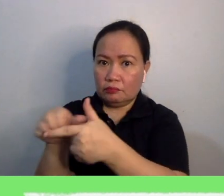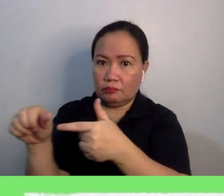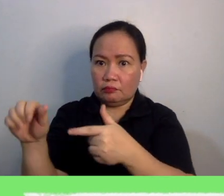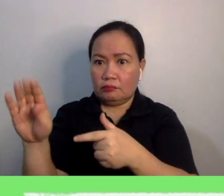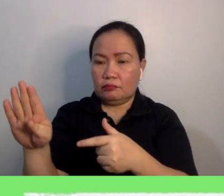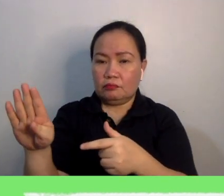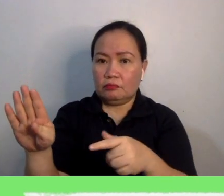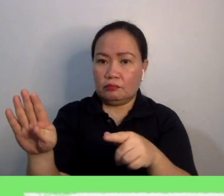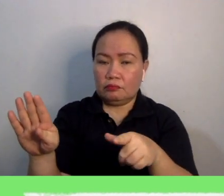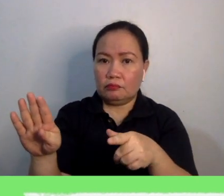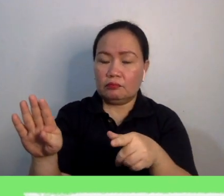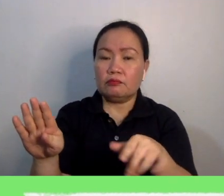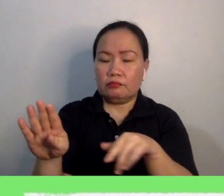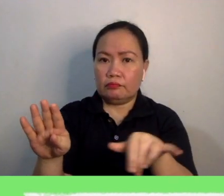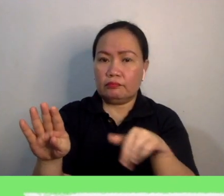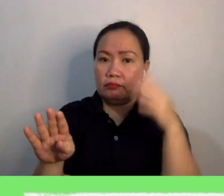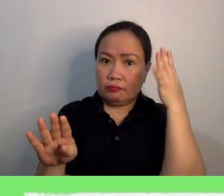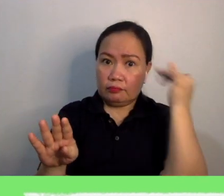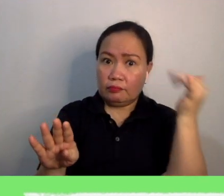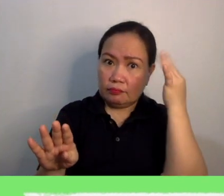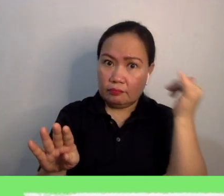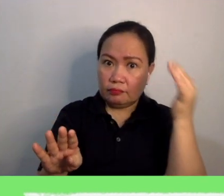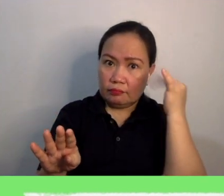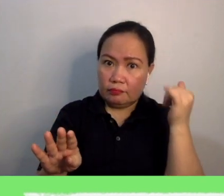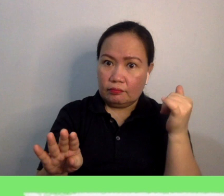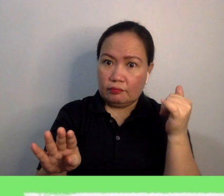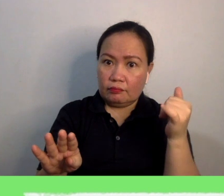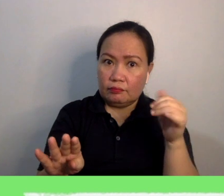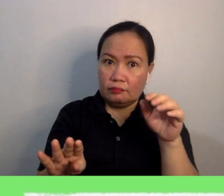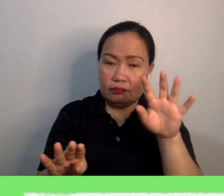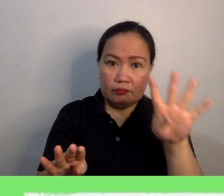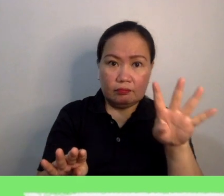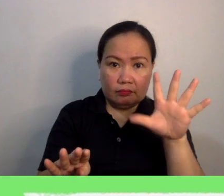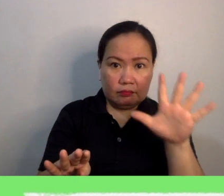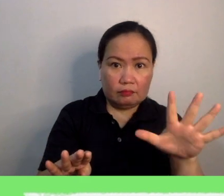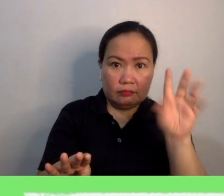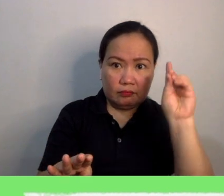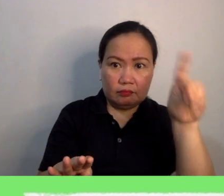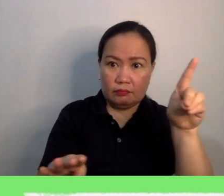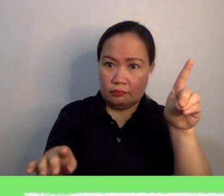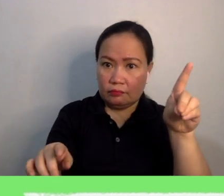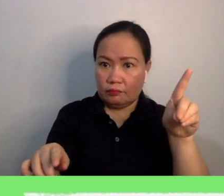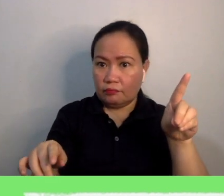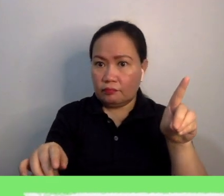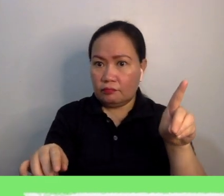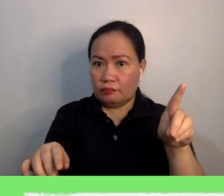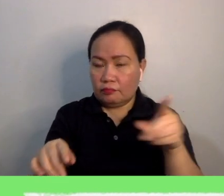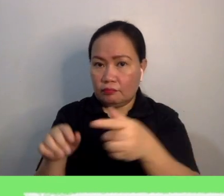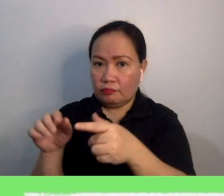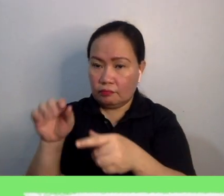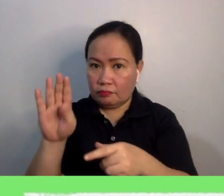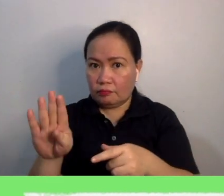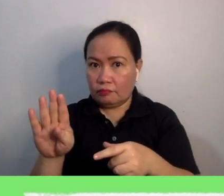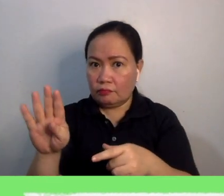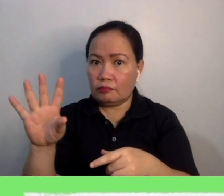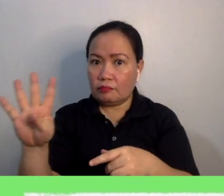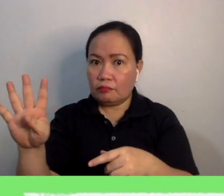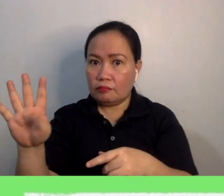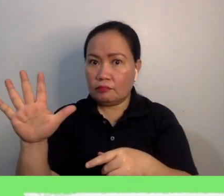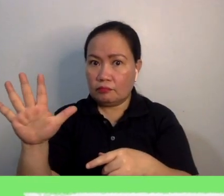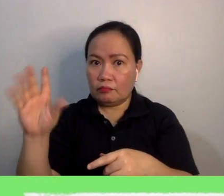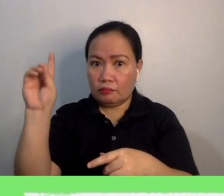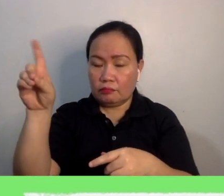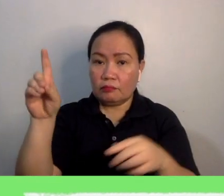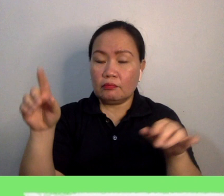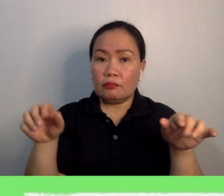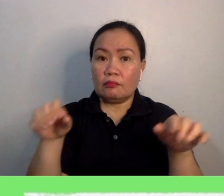also complementary angles. Why? Because this is angle A is 45 degrees. The measure of angle B is